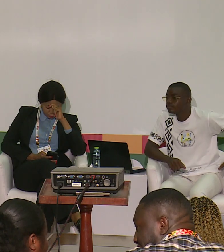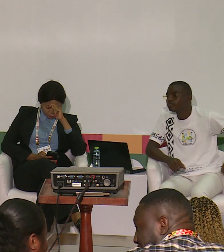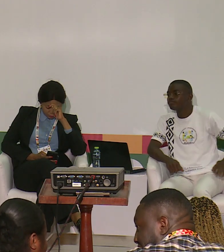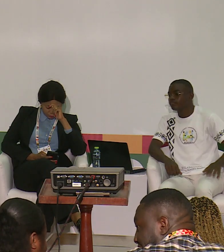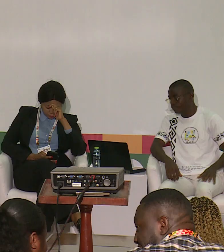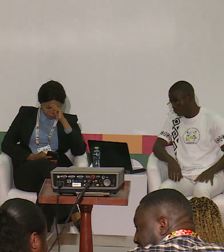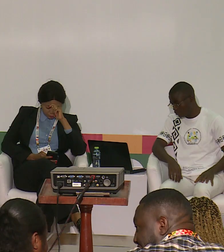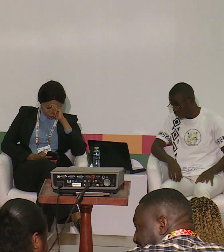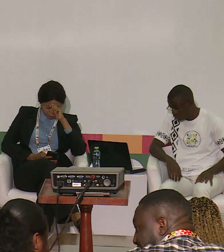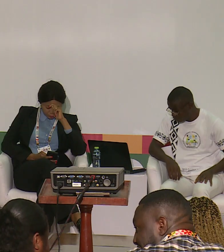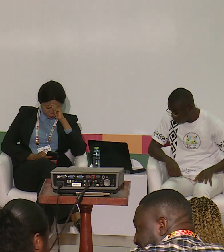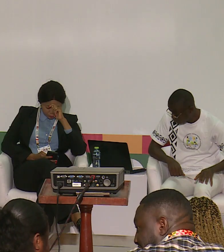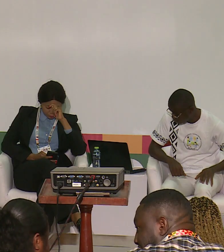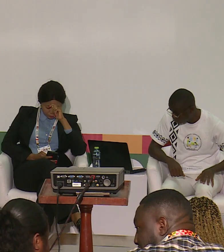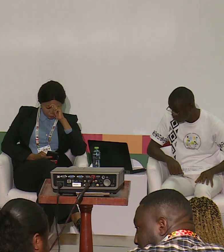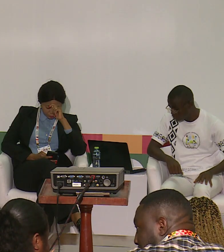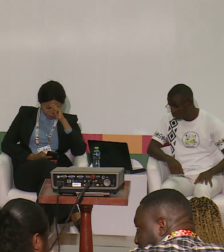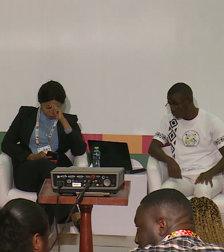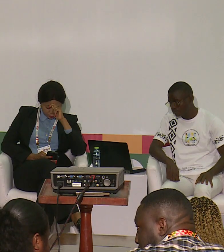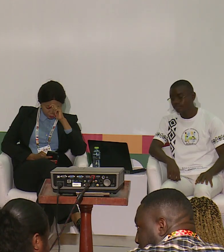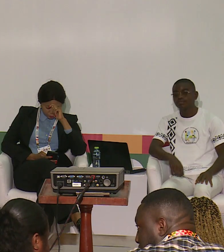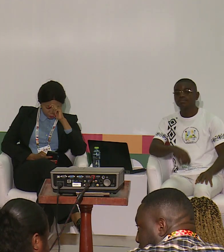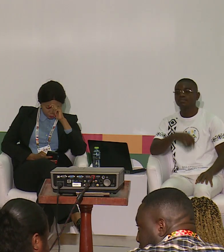But this has raised an important